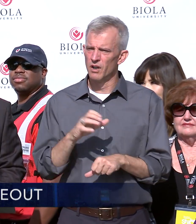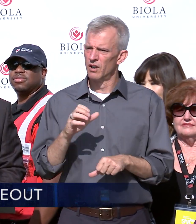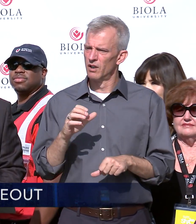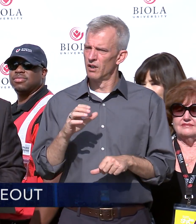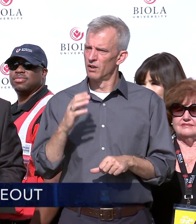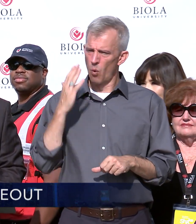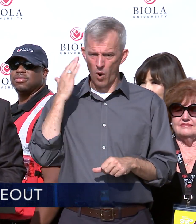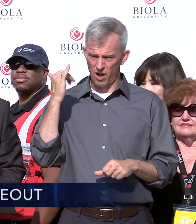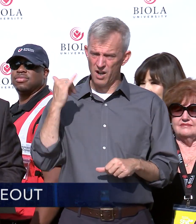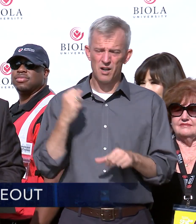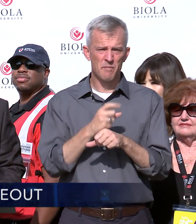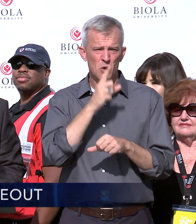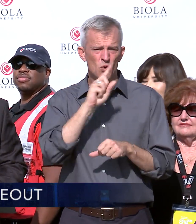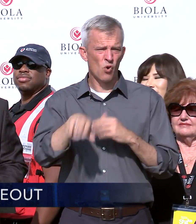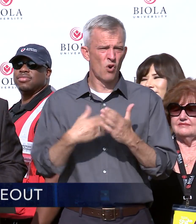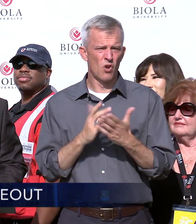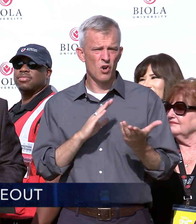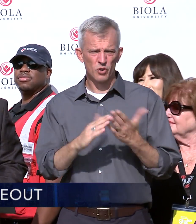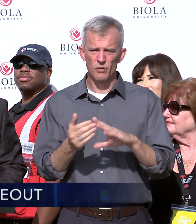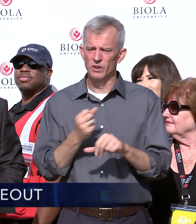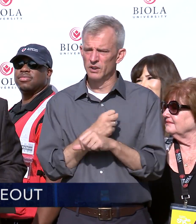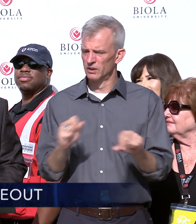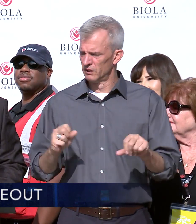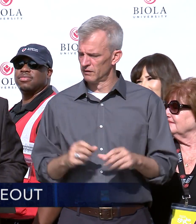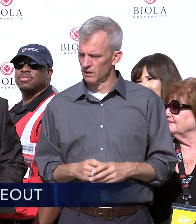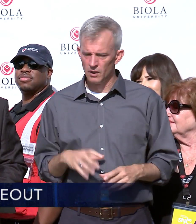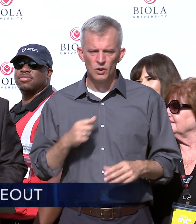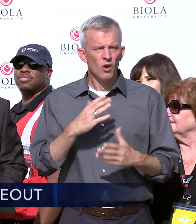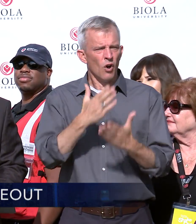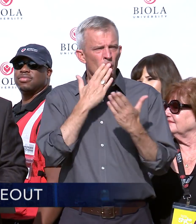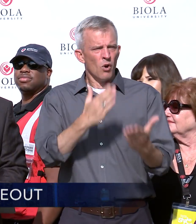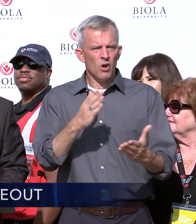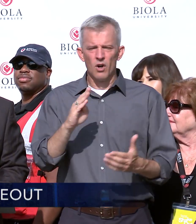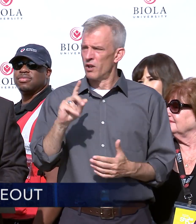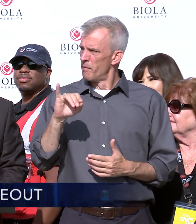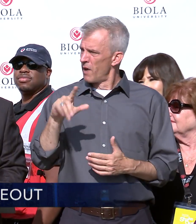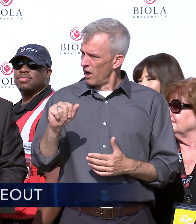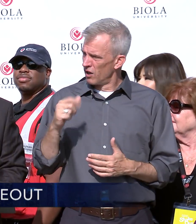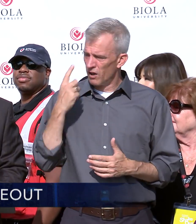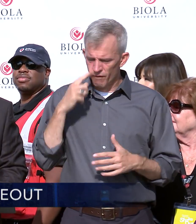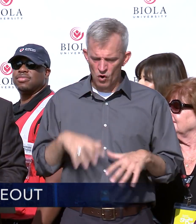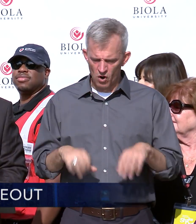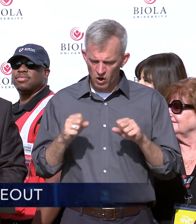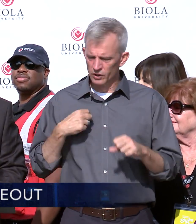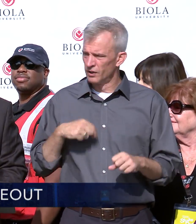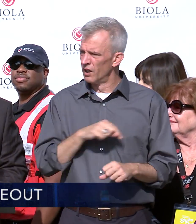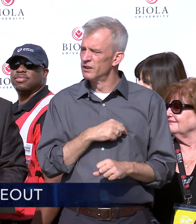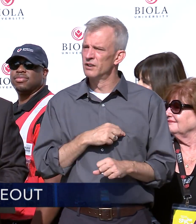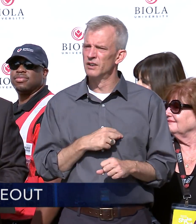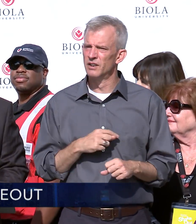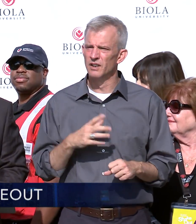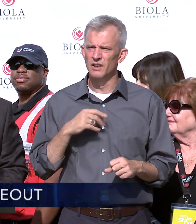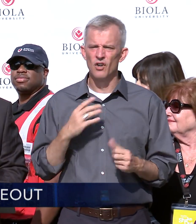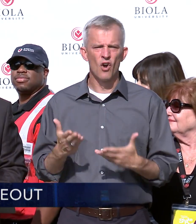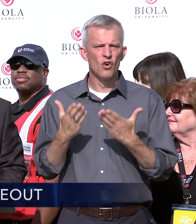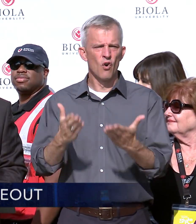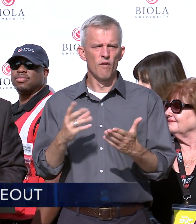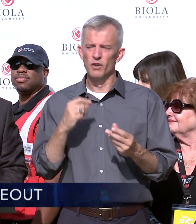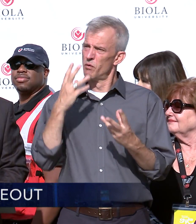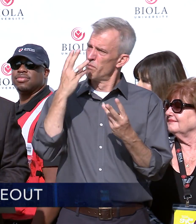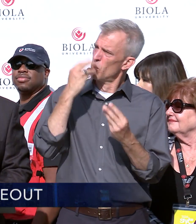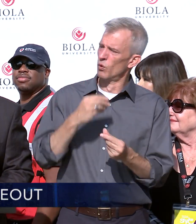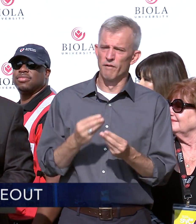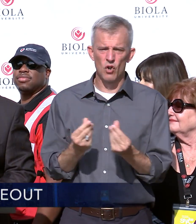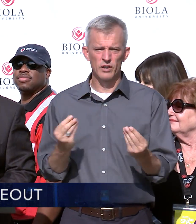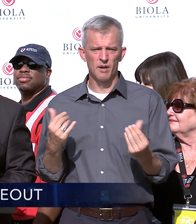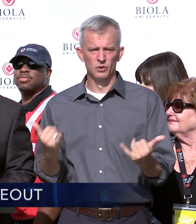community will be safe and sound. And so I would just like to thank Biola for hosting us, Dr. Corey for offering this beautiful campus for us today,